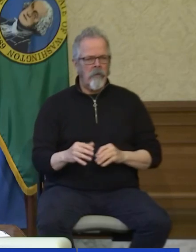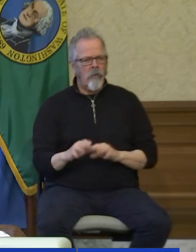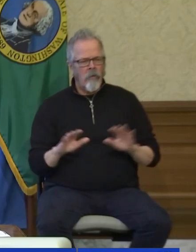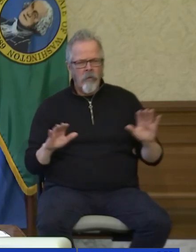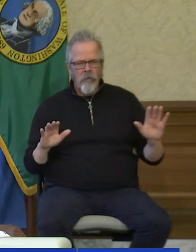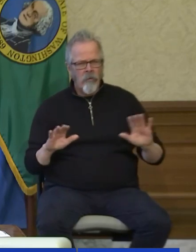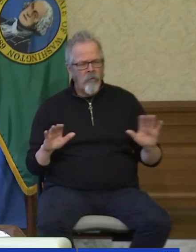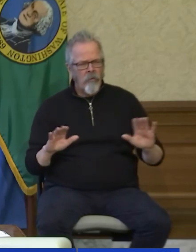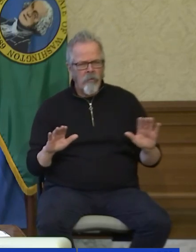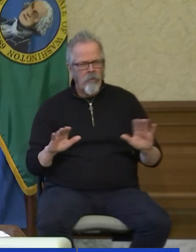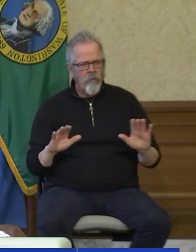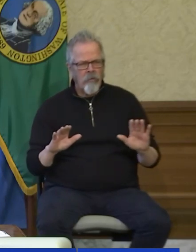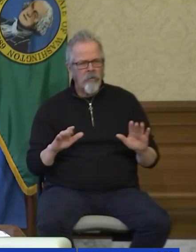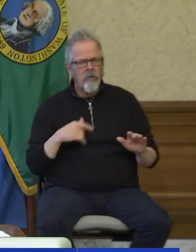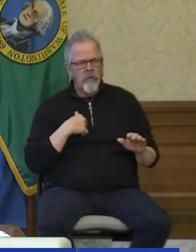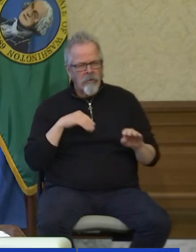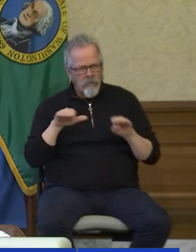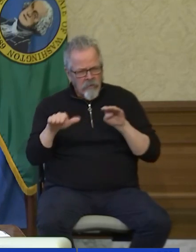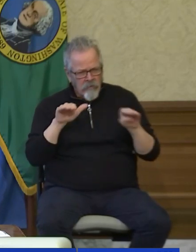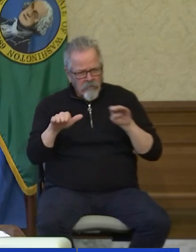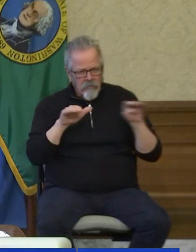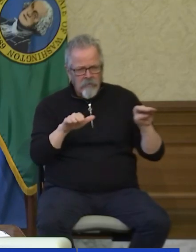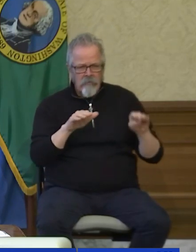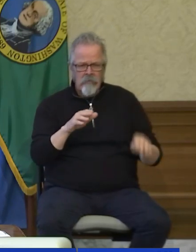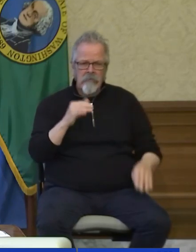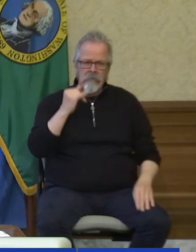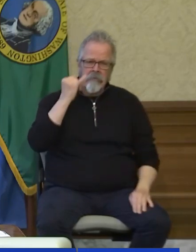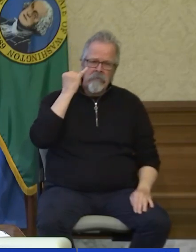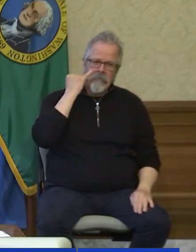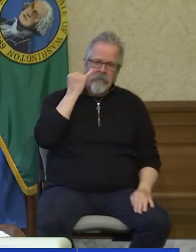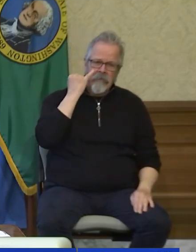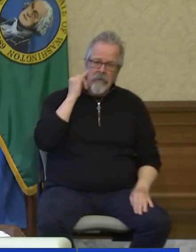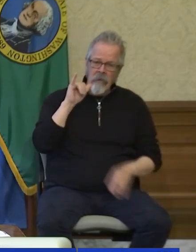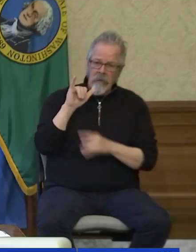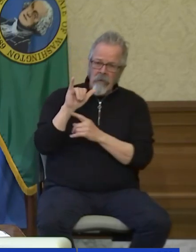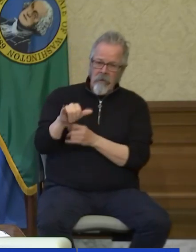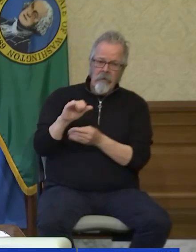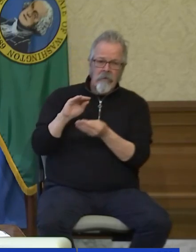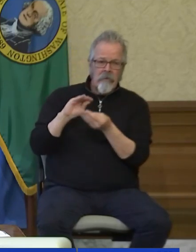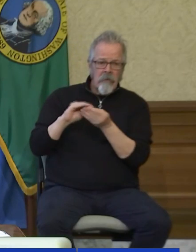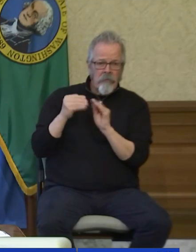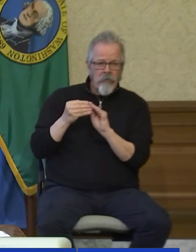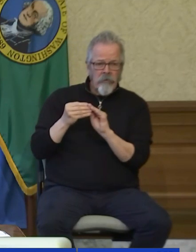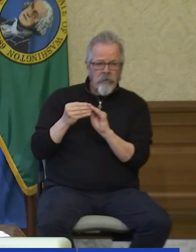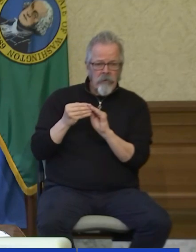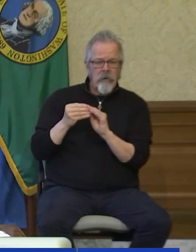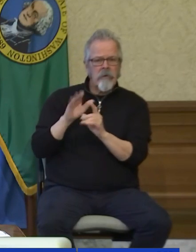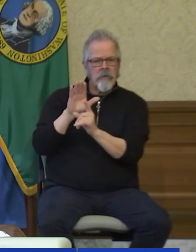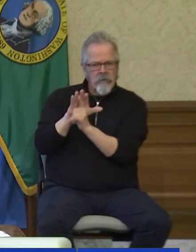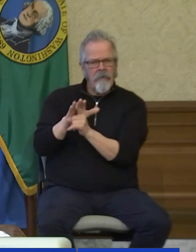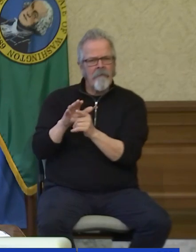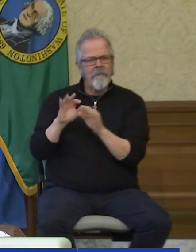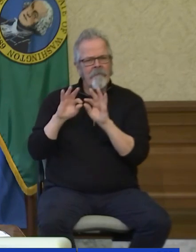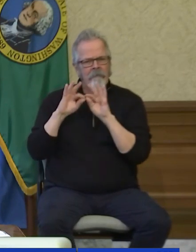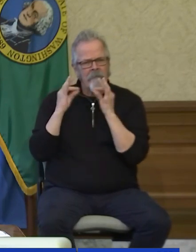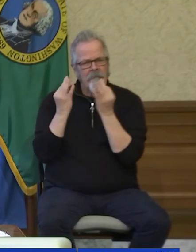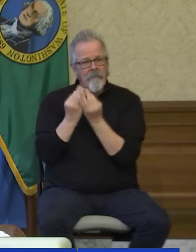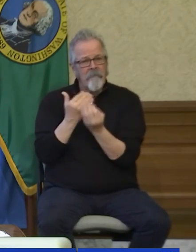this vicious and somewhat mysterious killer. 6 months ago, we didn't know anything about this